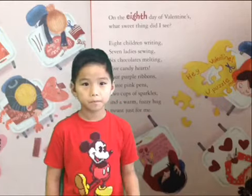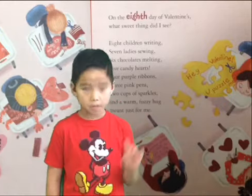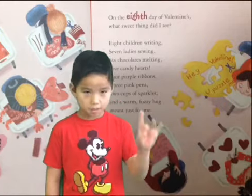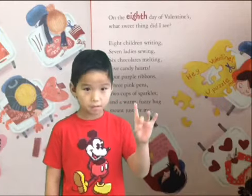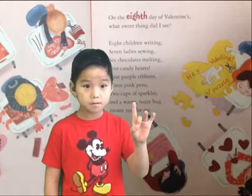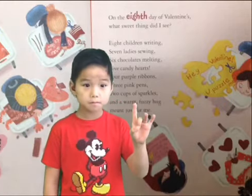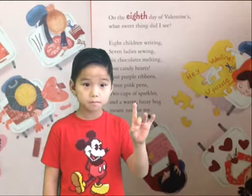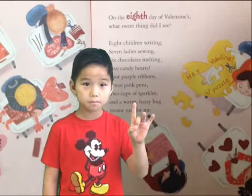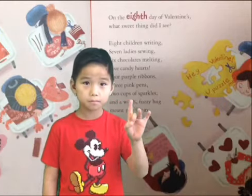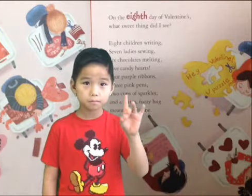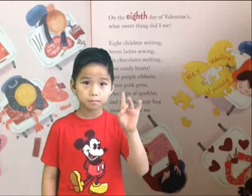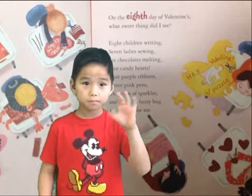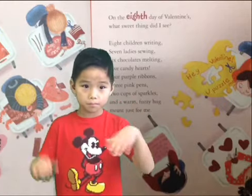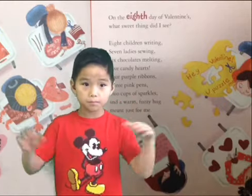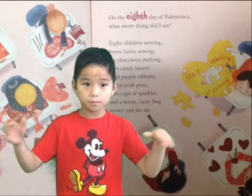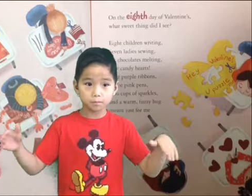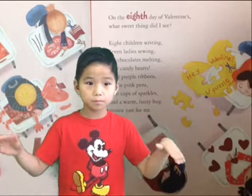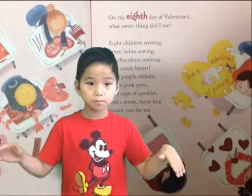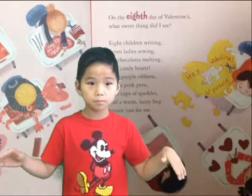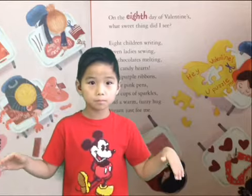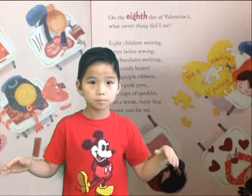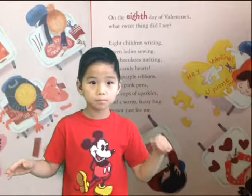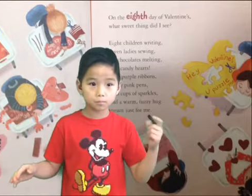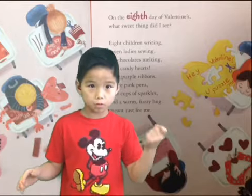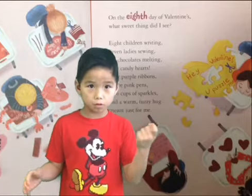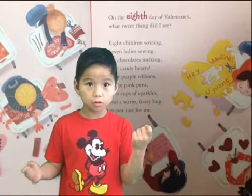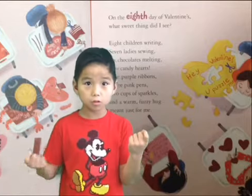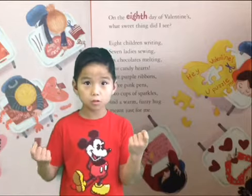Eight children writing,